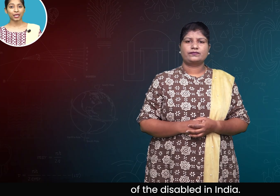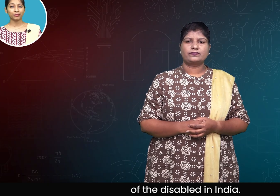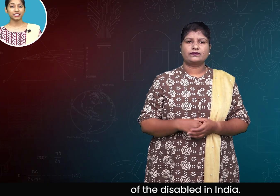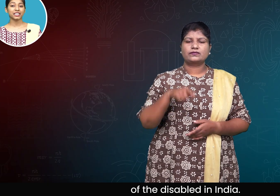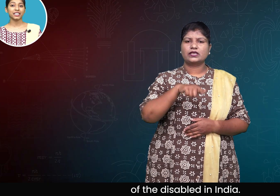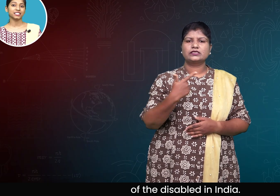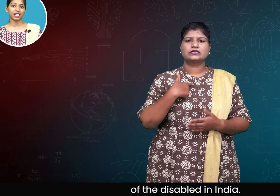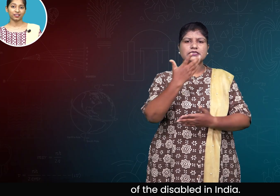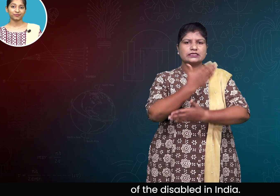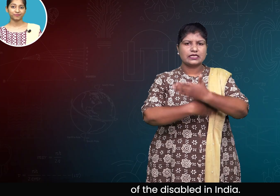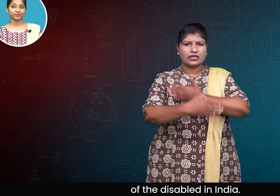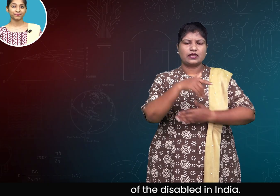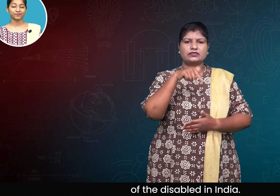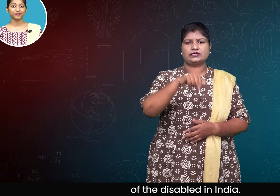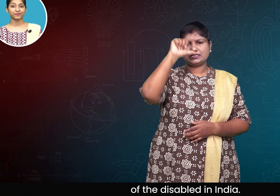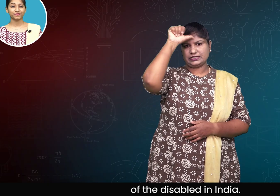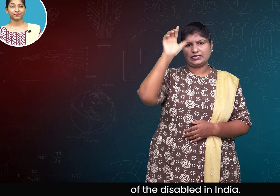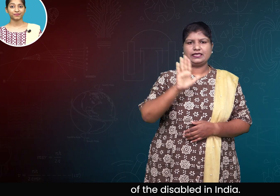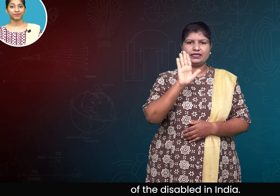the disabled in India.